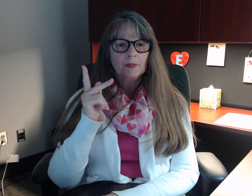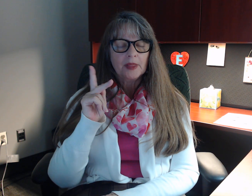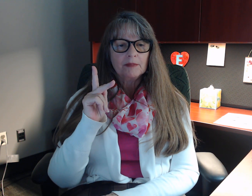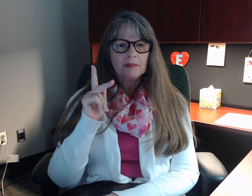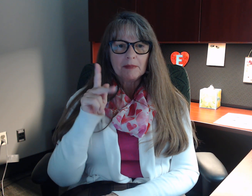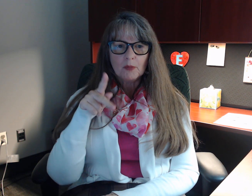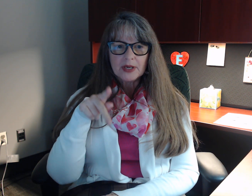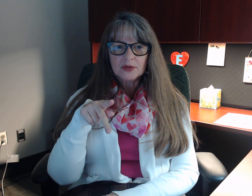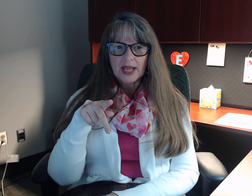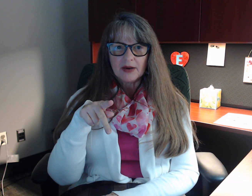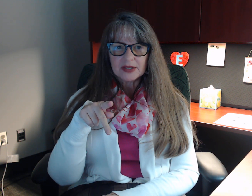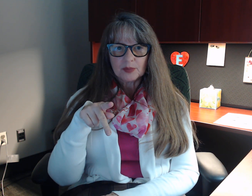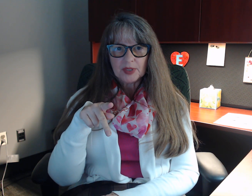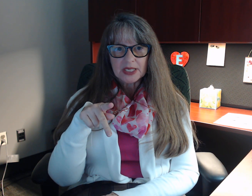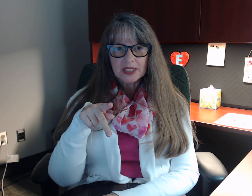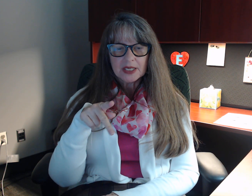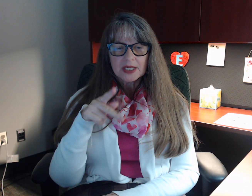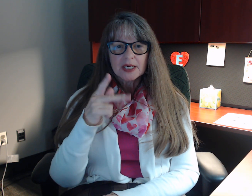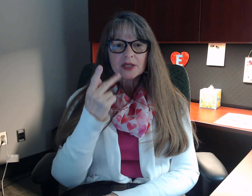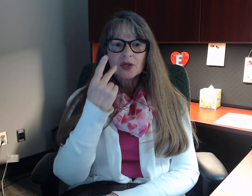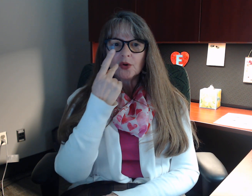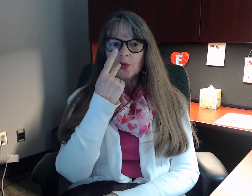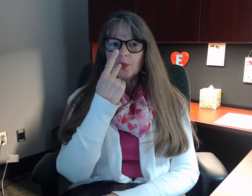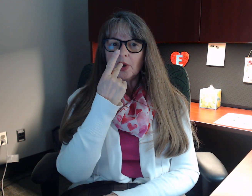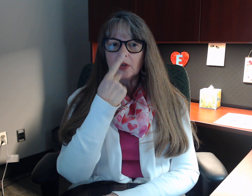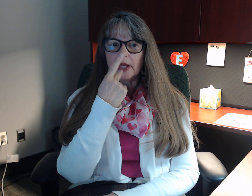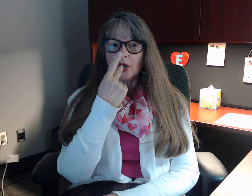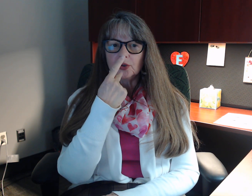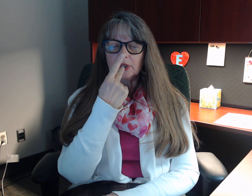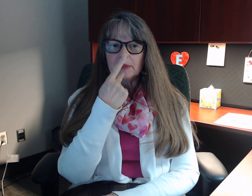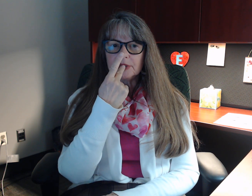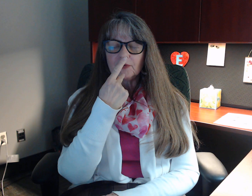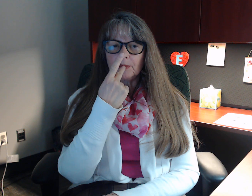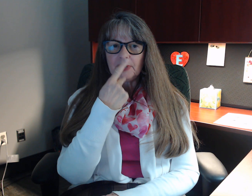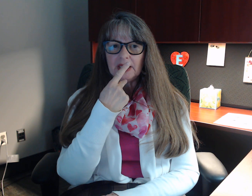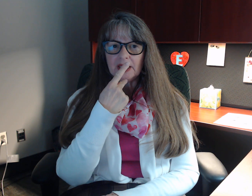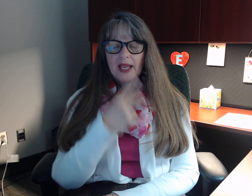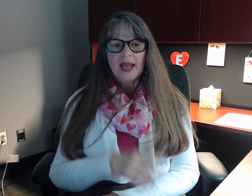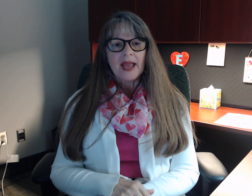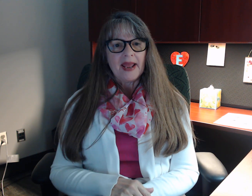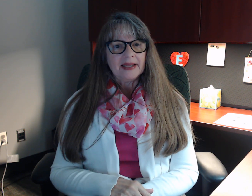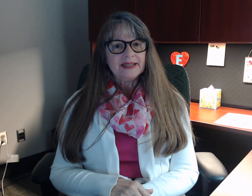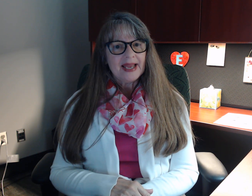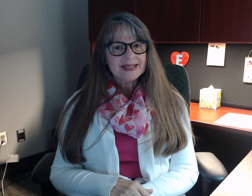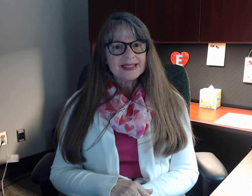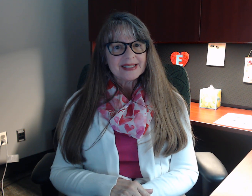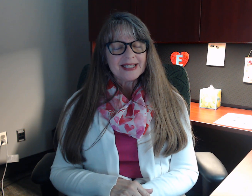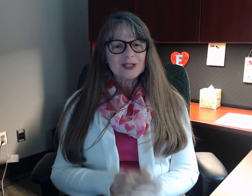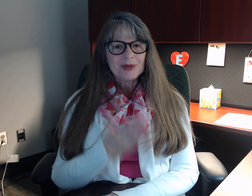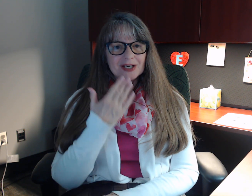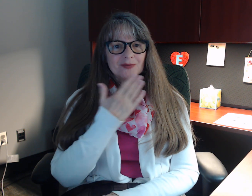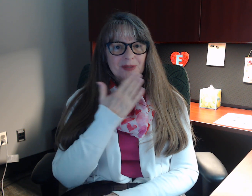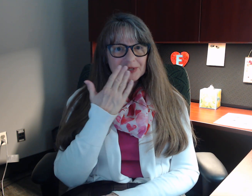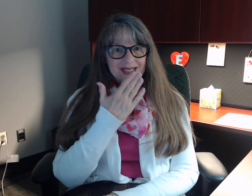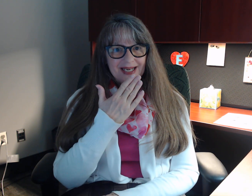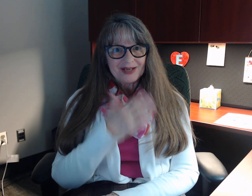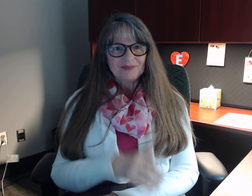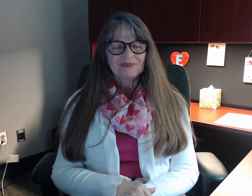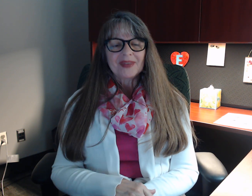but remember we go down, it's a P. So like on your lips for pink. And yes, it's because of lipstick. And